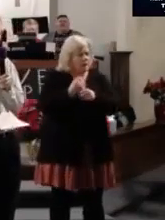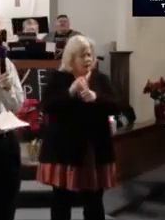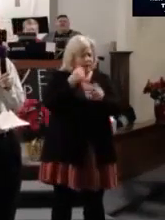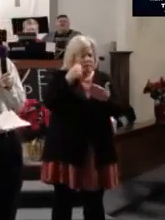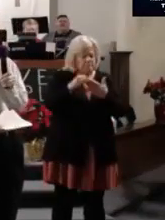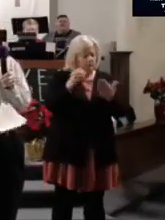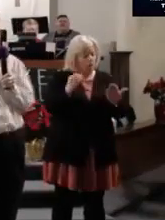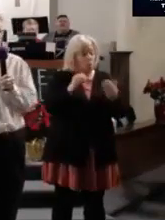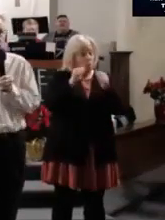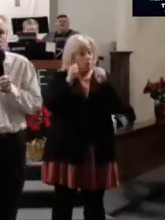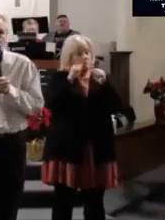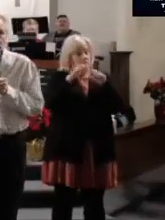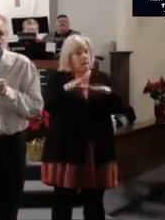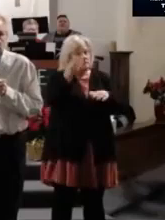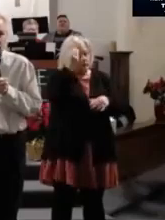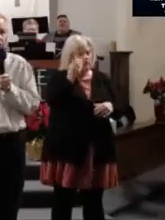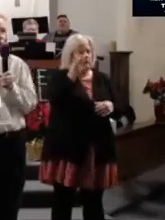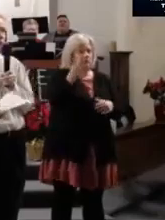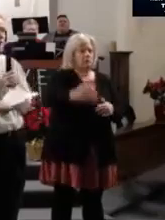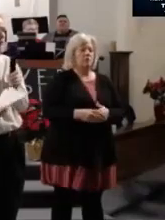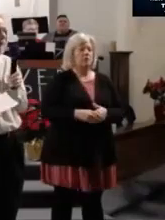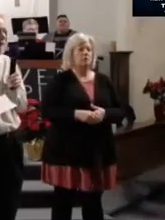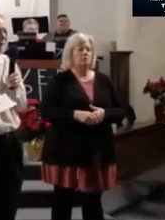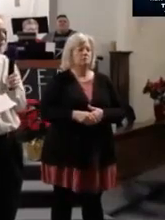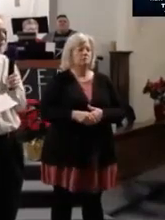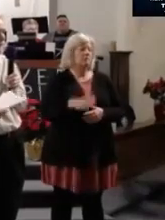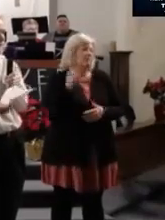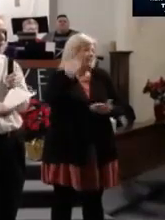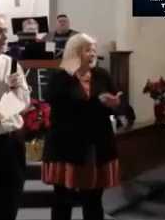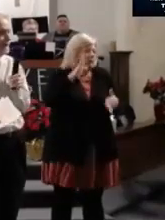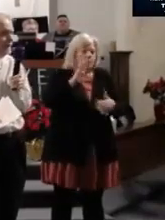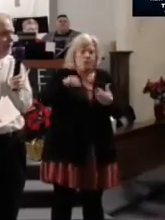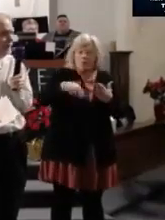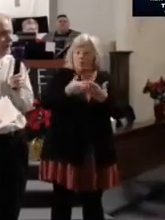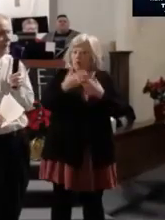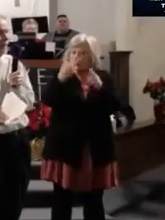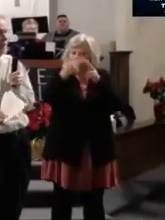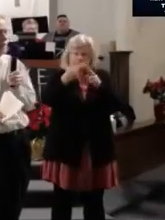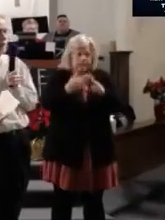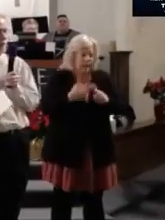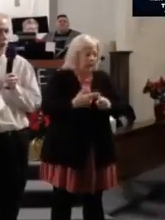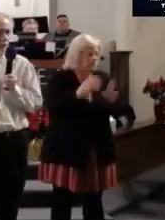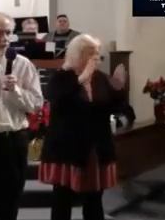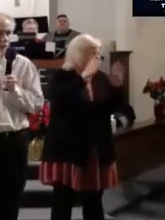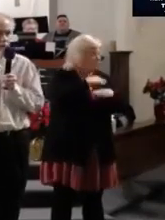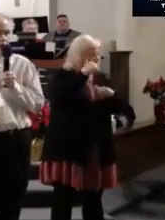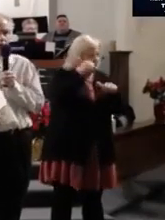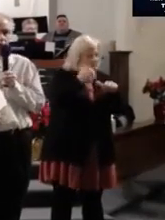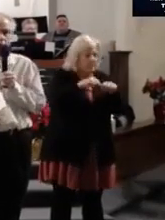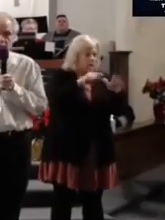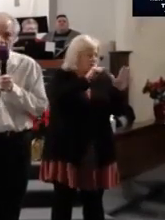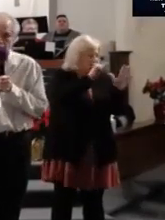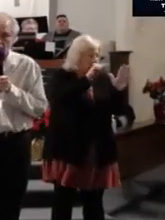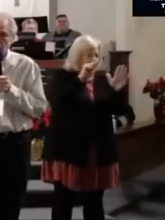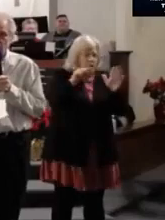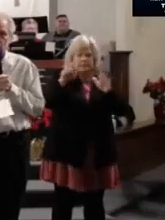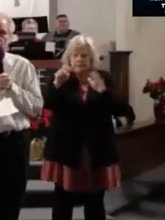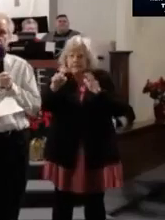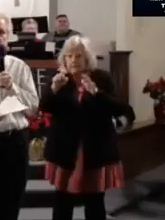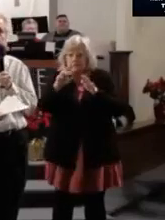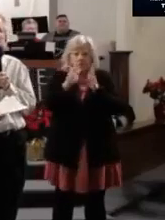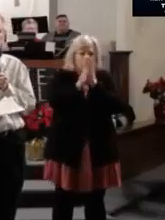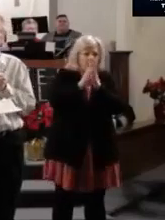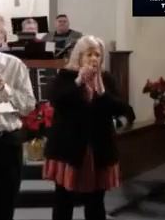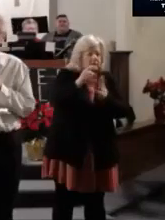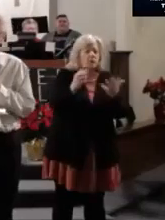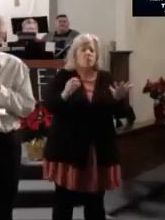blessed in that way, let her know. They don't know every name, and they have trouble sometimes remembering all the names. ladies that they would like to send cards to, but they